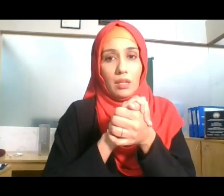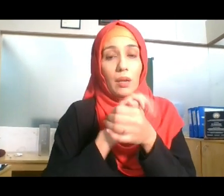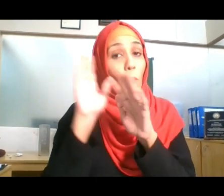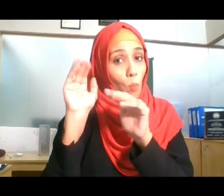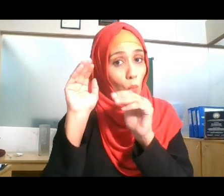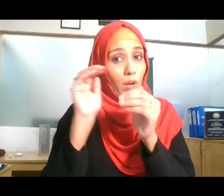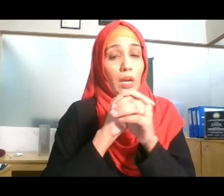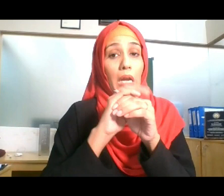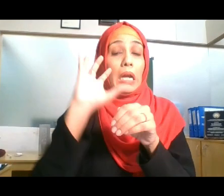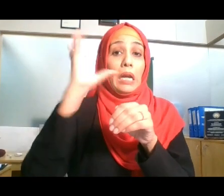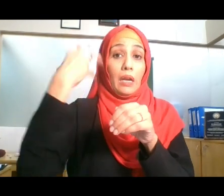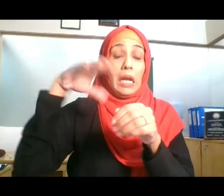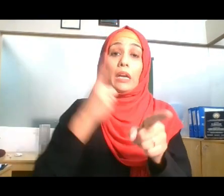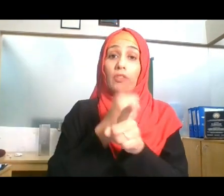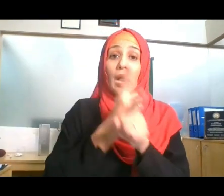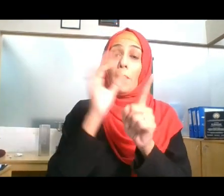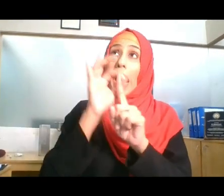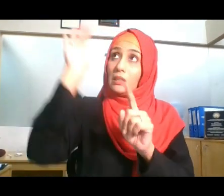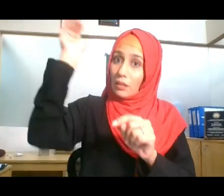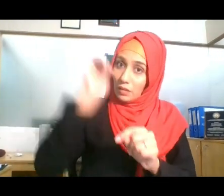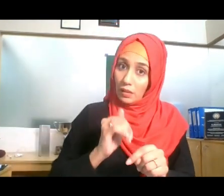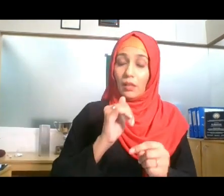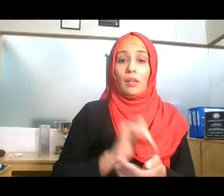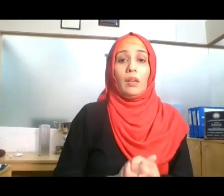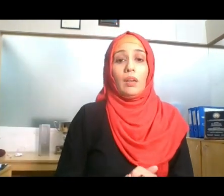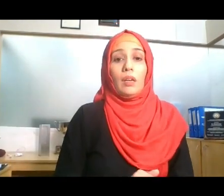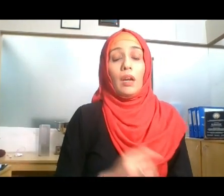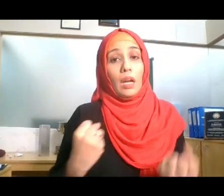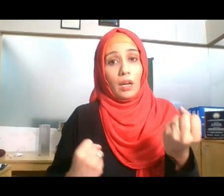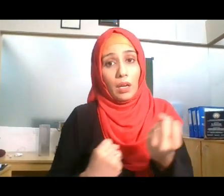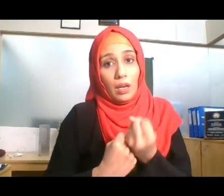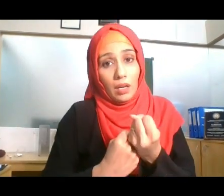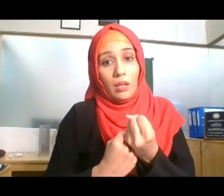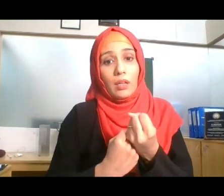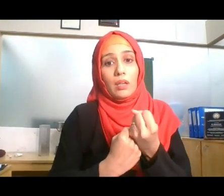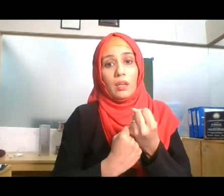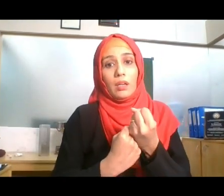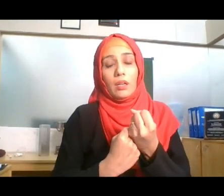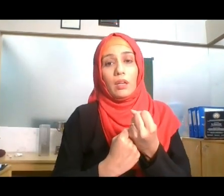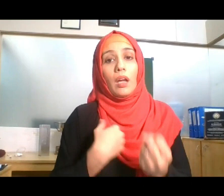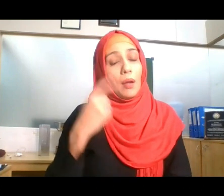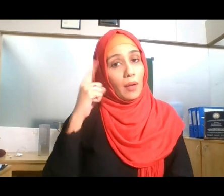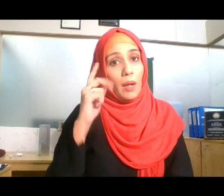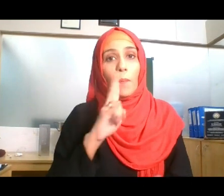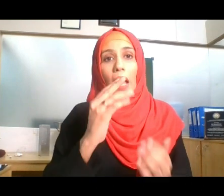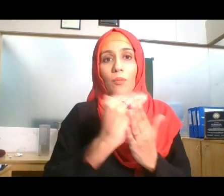invited an international trainer in Pakistan, and here with the support of ISAC Islamabad chapter,